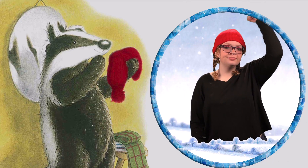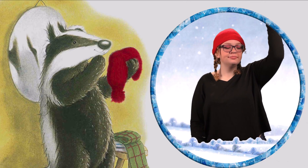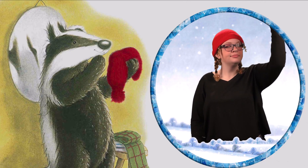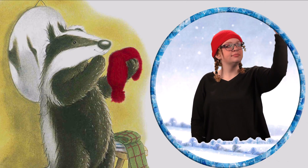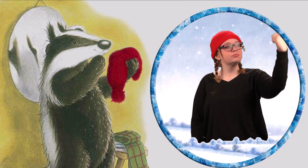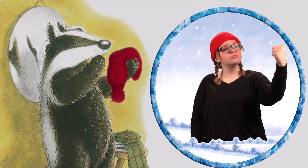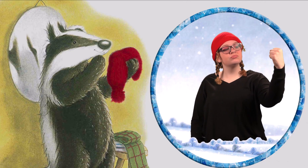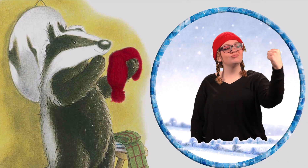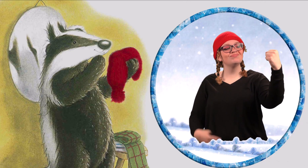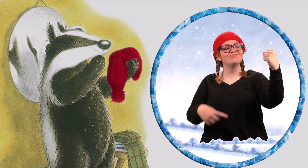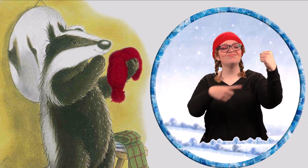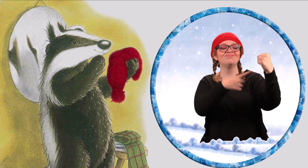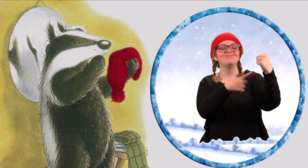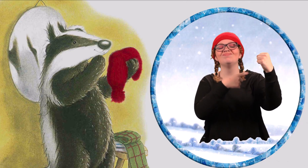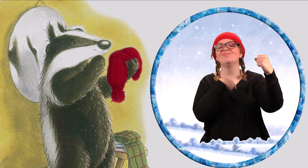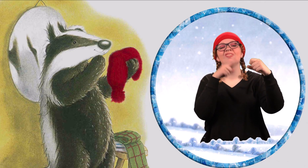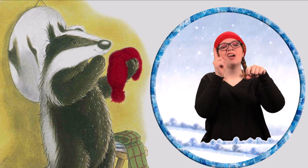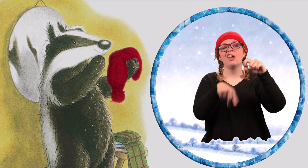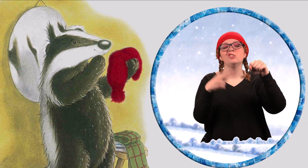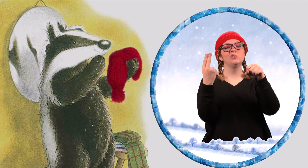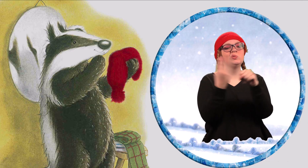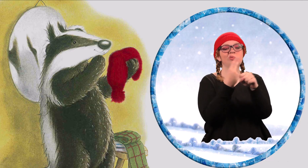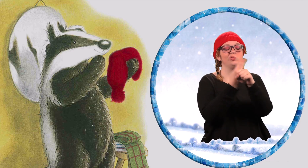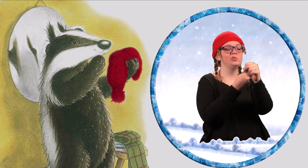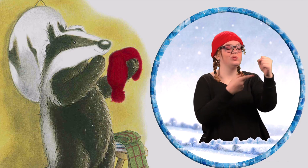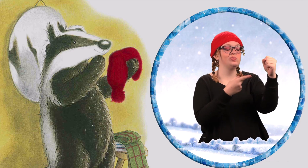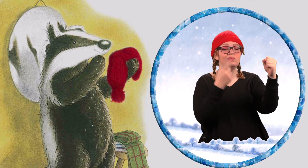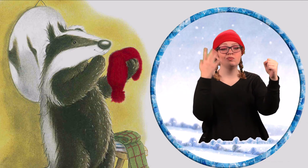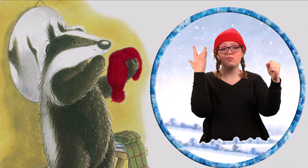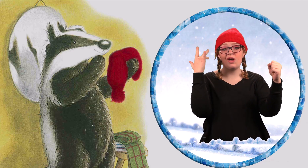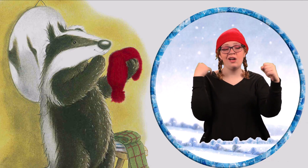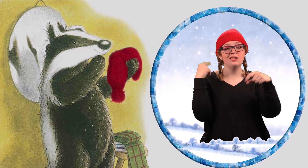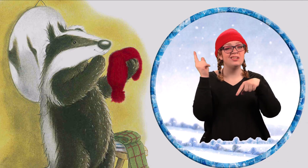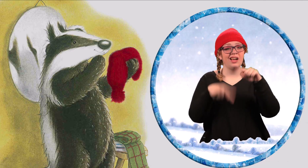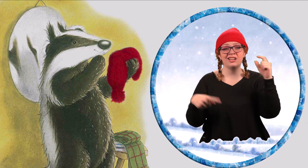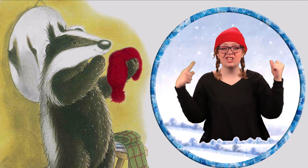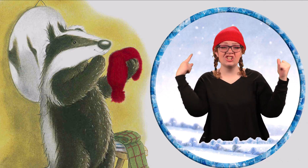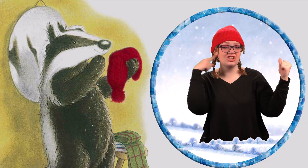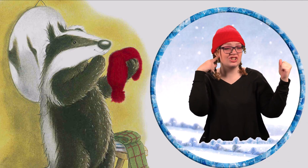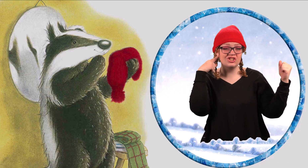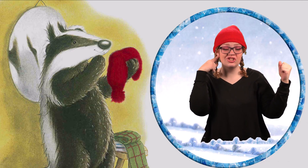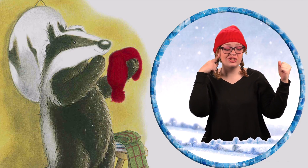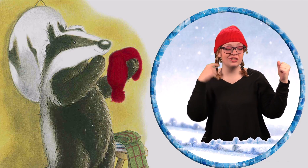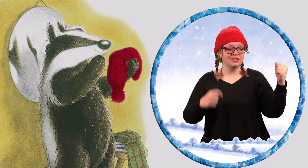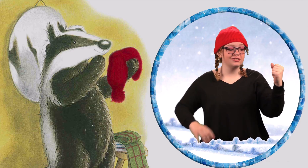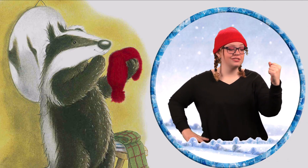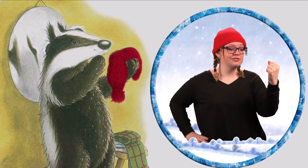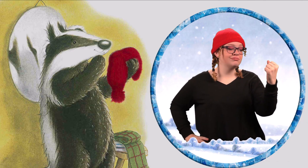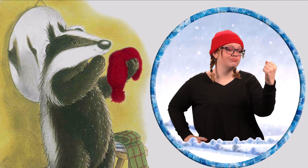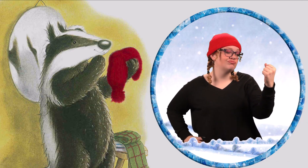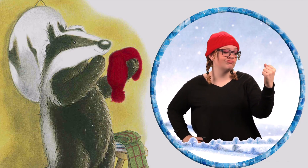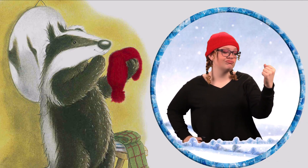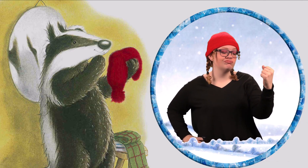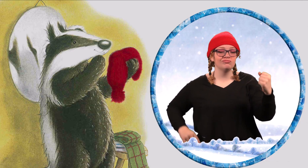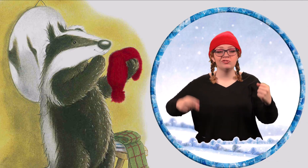Badger took the hat off. "I can't use this hat," he said. "I can't hear a